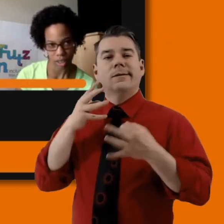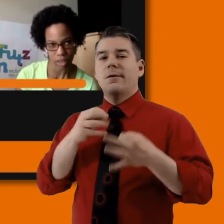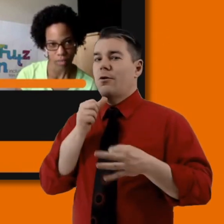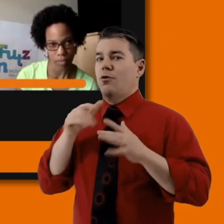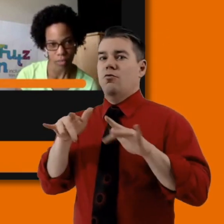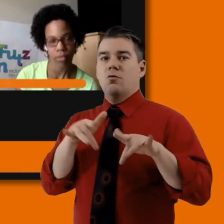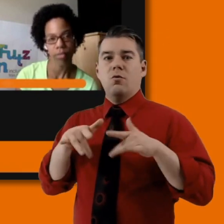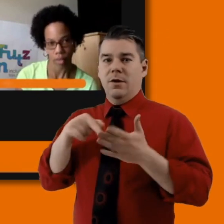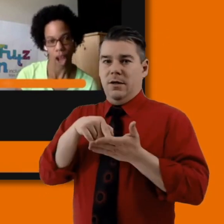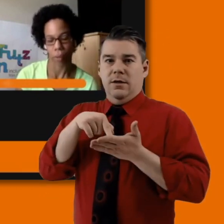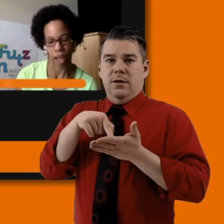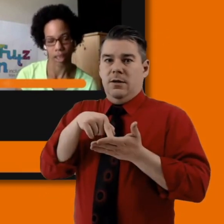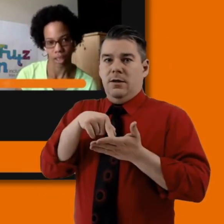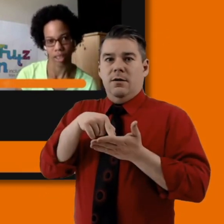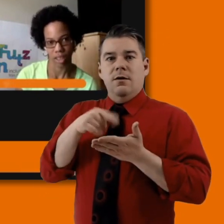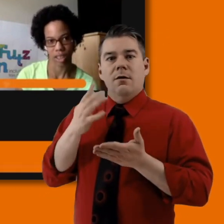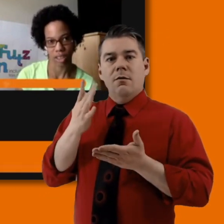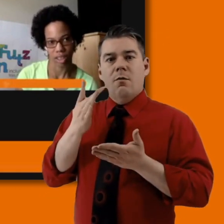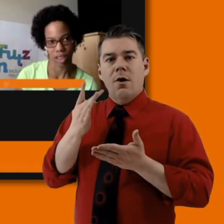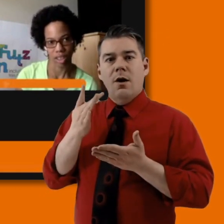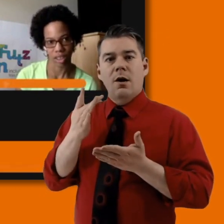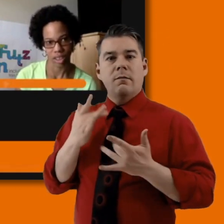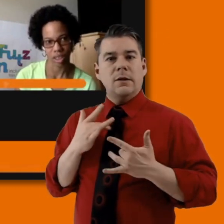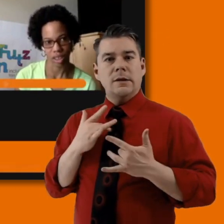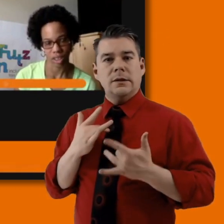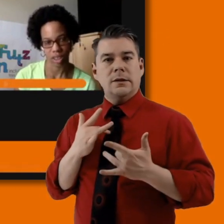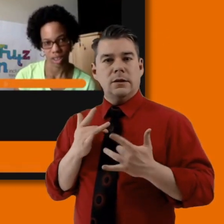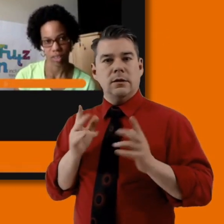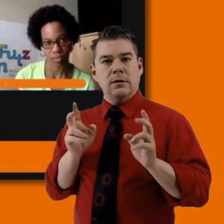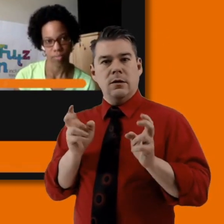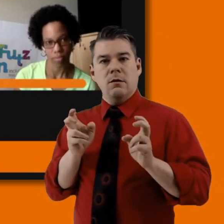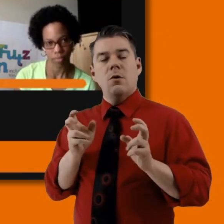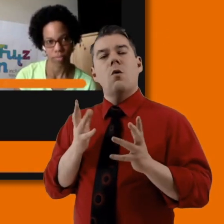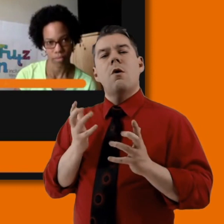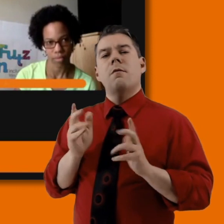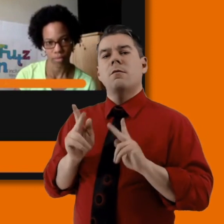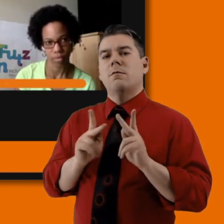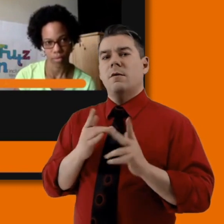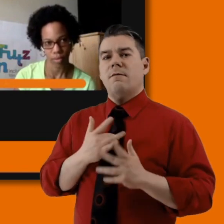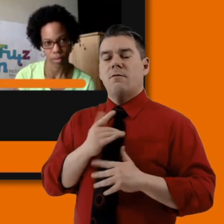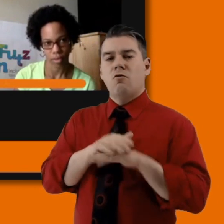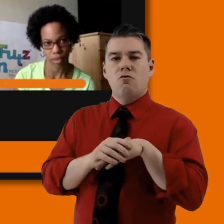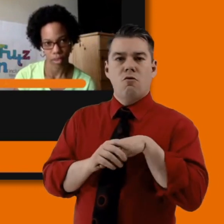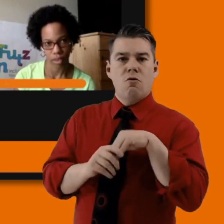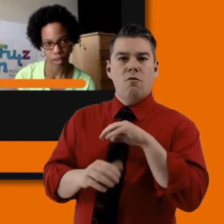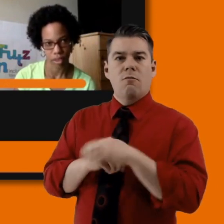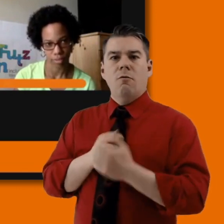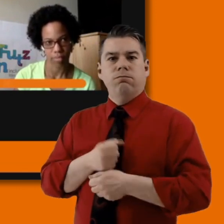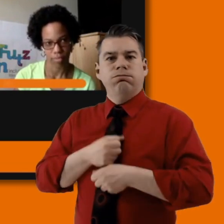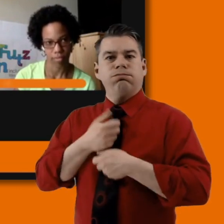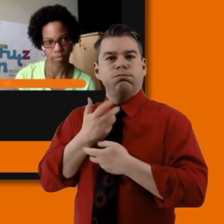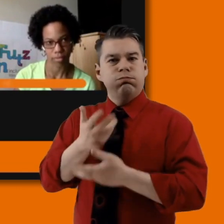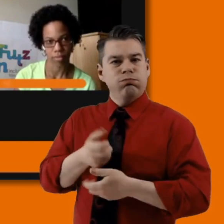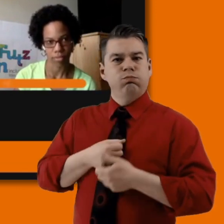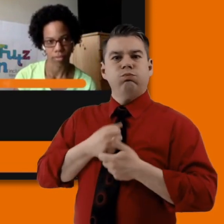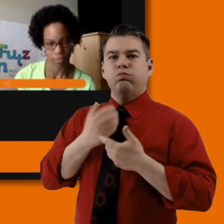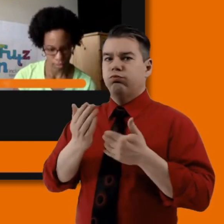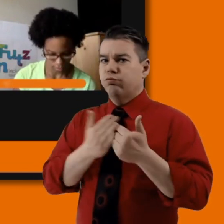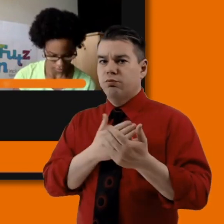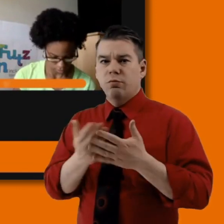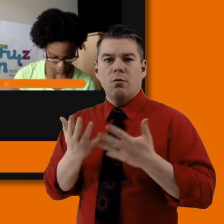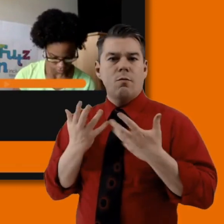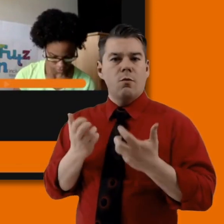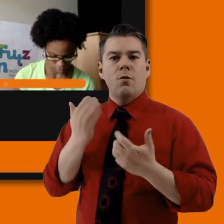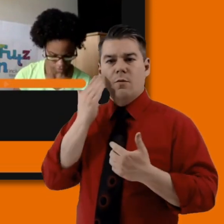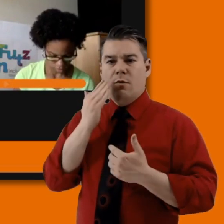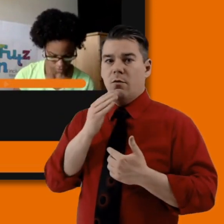to record this session because of the sensitive nature of the topic. We want people to feel very comfortable sharing whatever they want and knowing